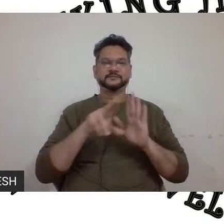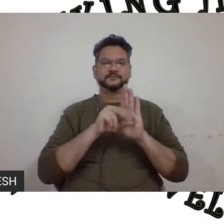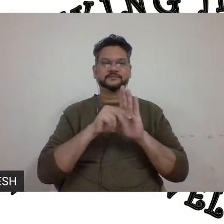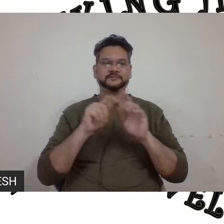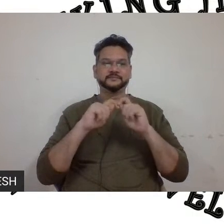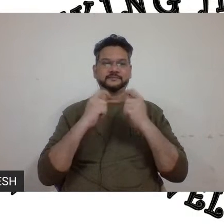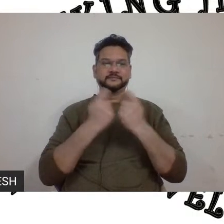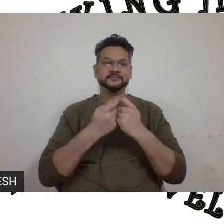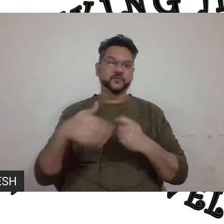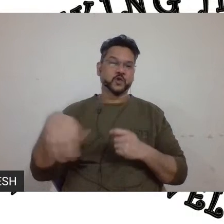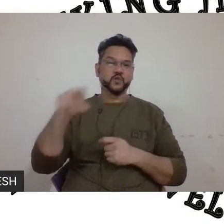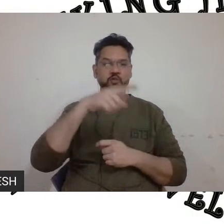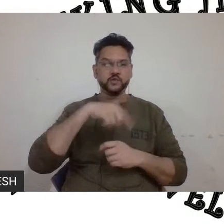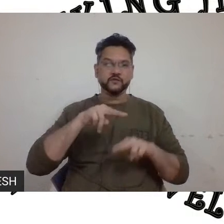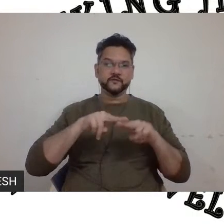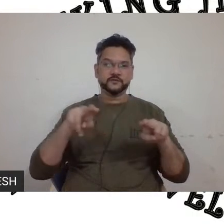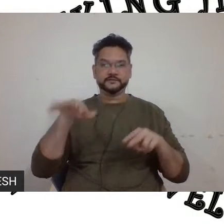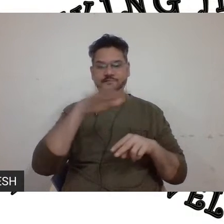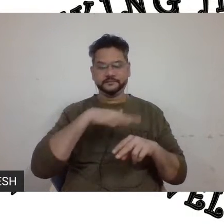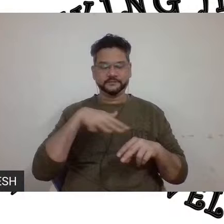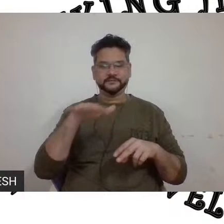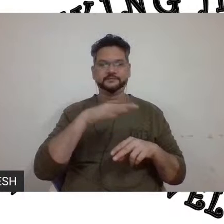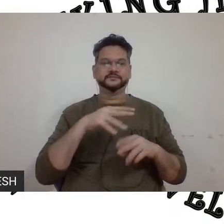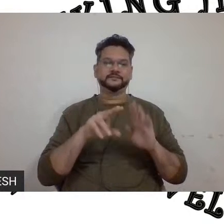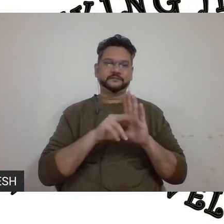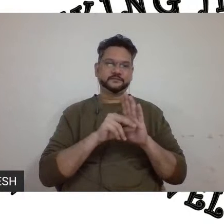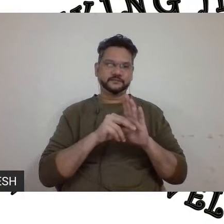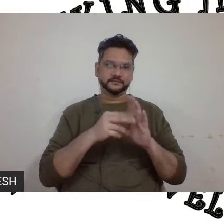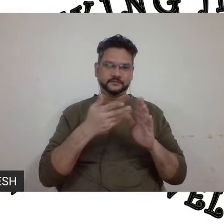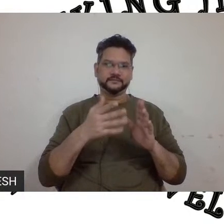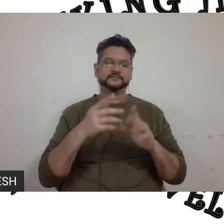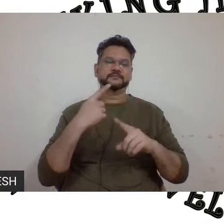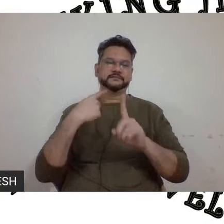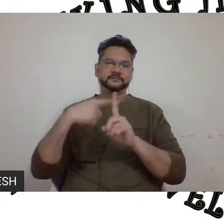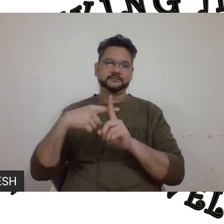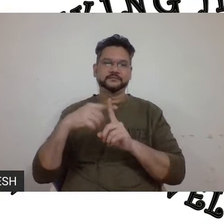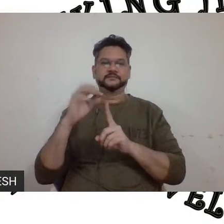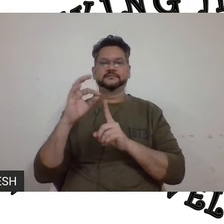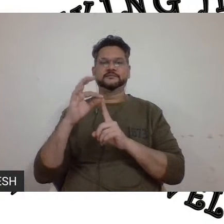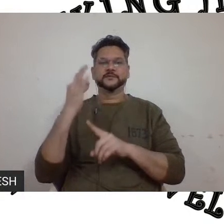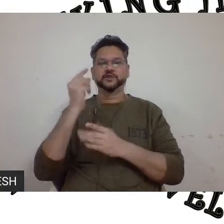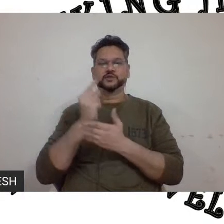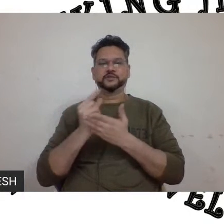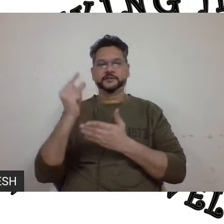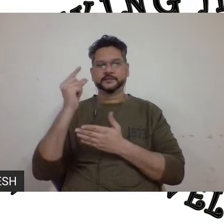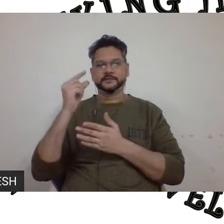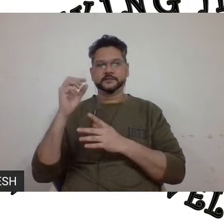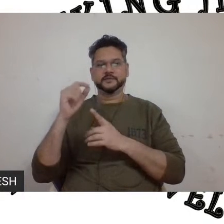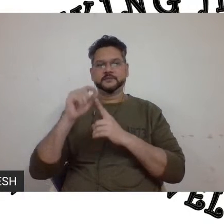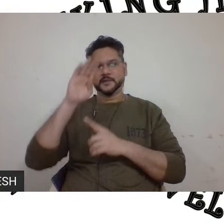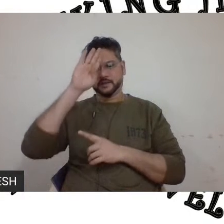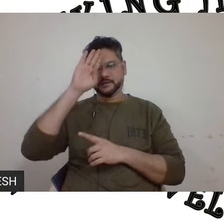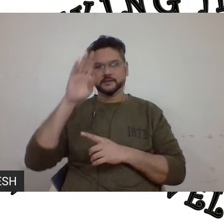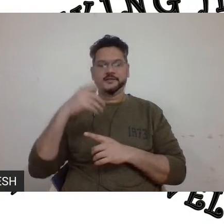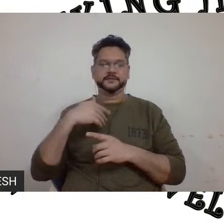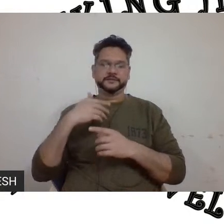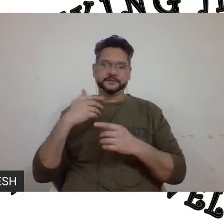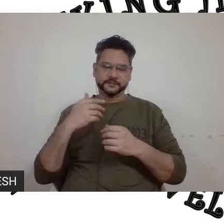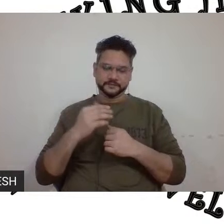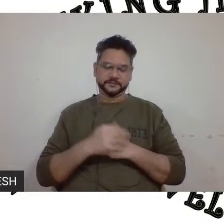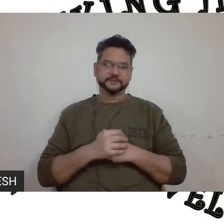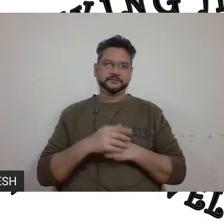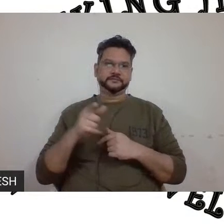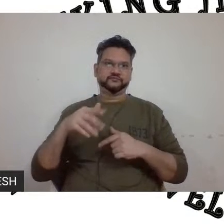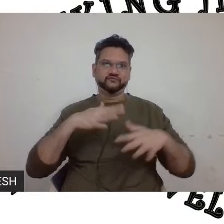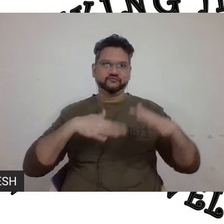Hands Welfare Foundation along with the Punjabi University Patiala for organizing such a